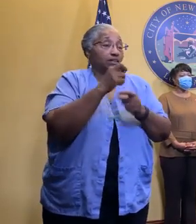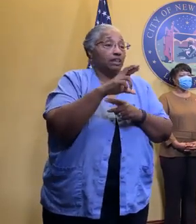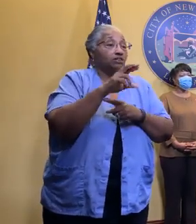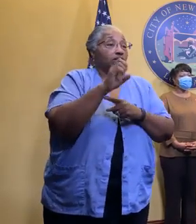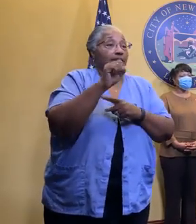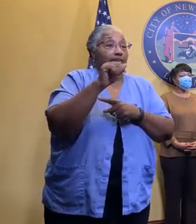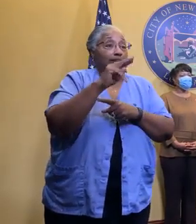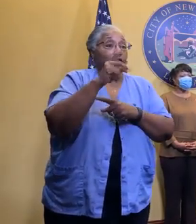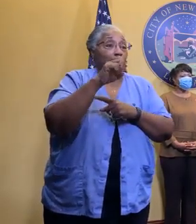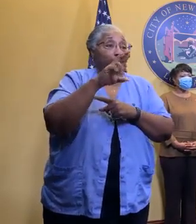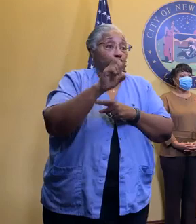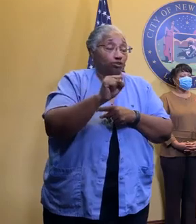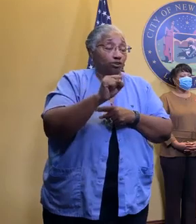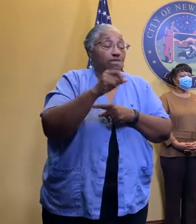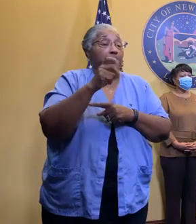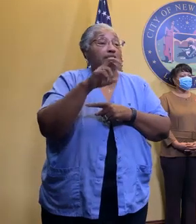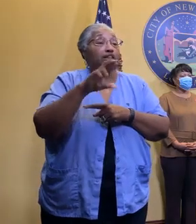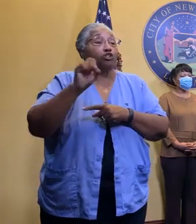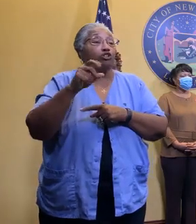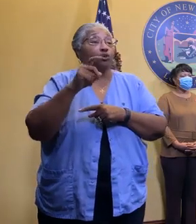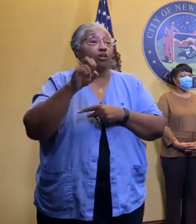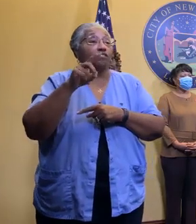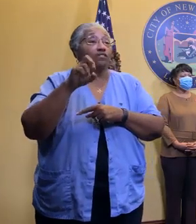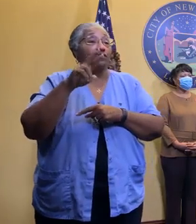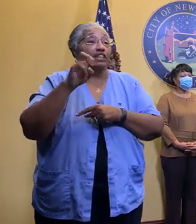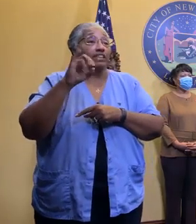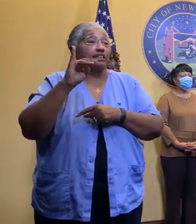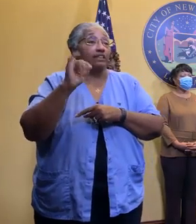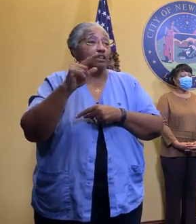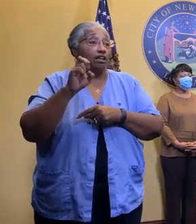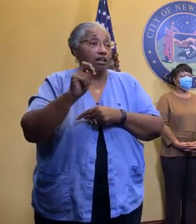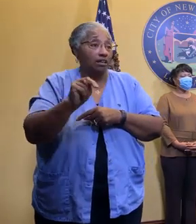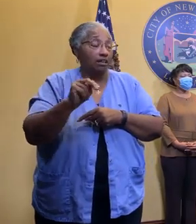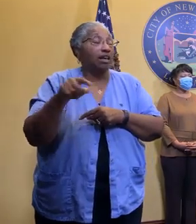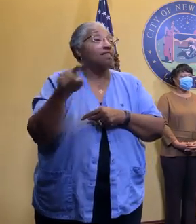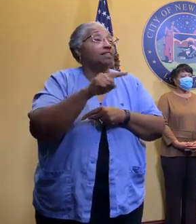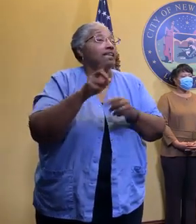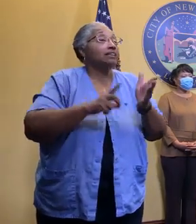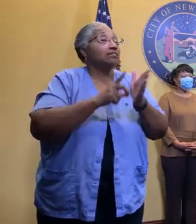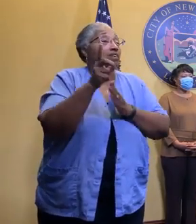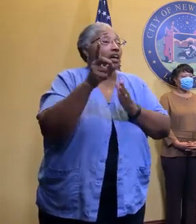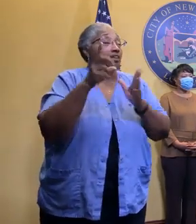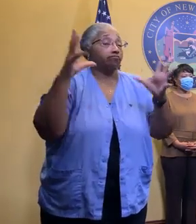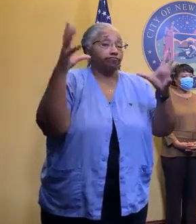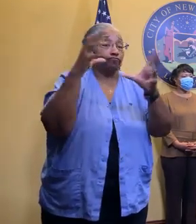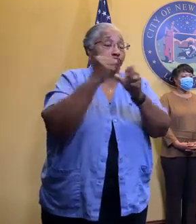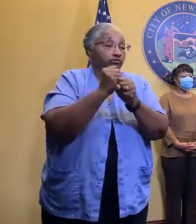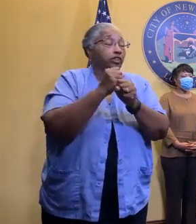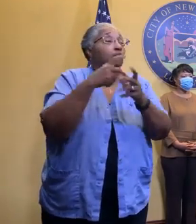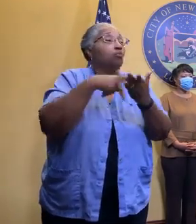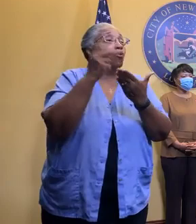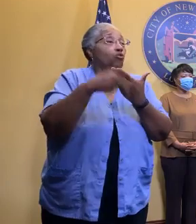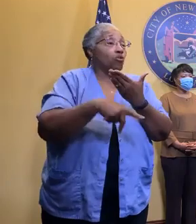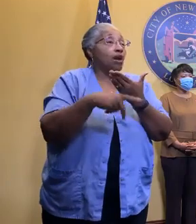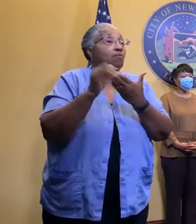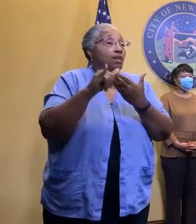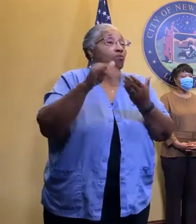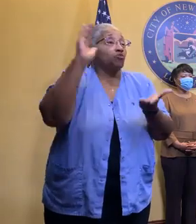Sanders and Dr. Denise Shervington, and they developed a comprehensive plan to reduce the occurrence and impact of trauma on